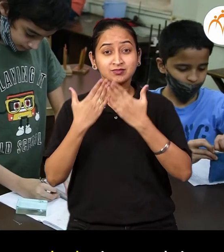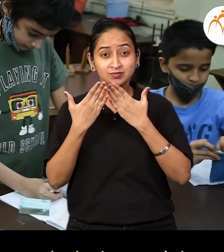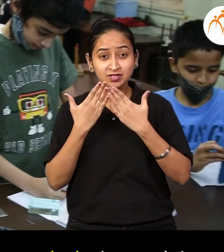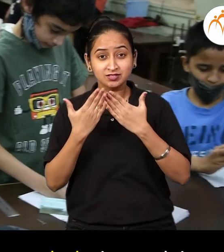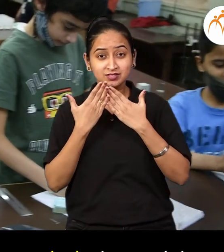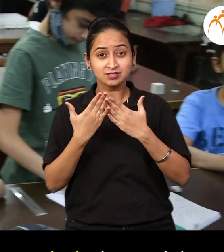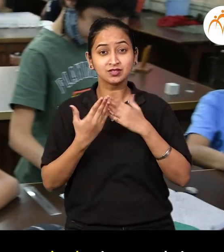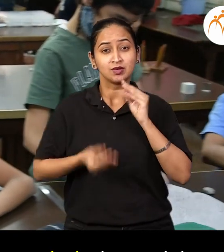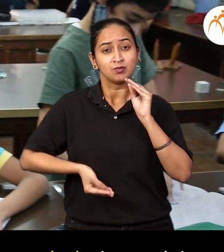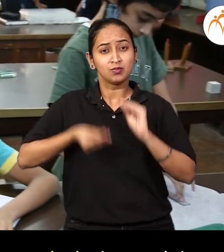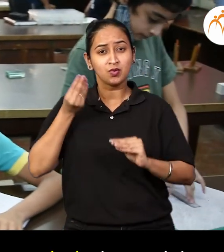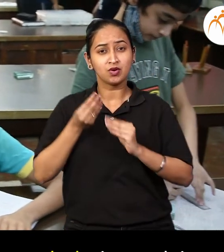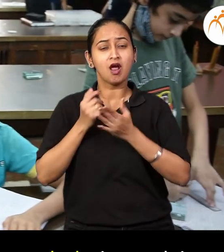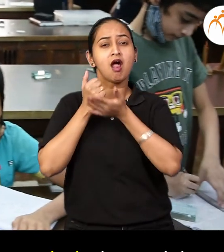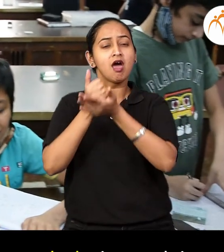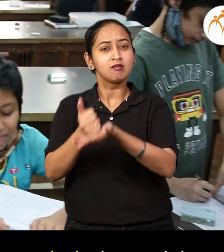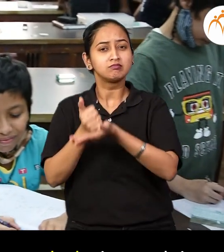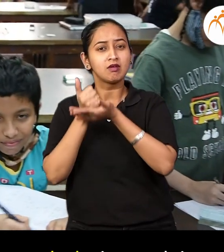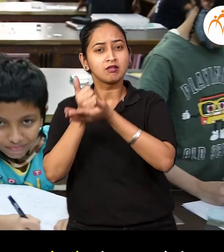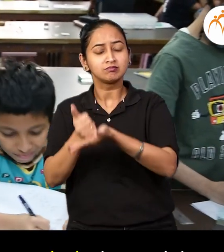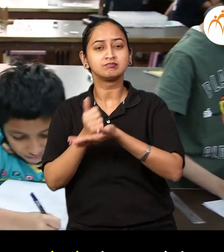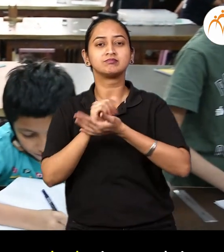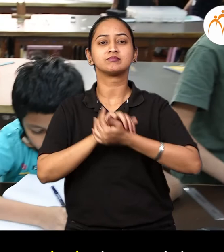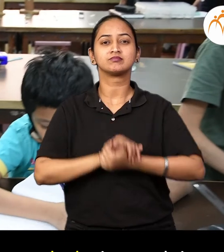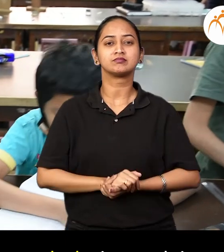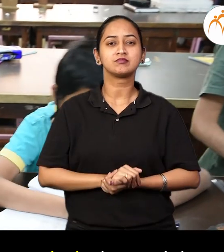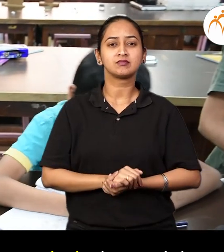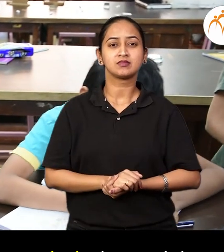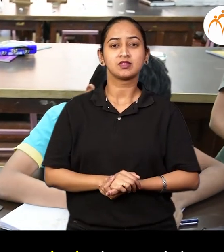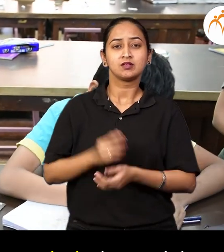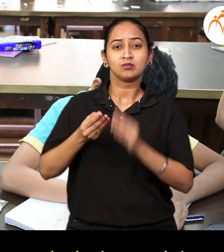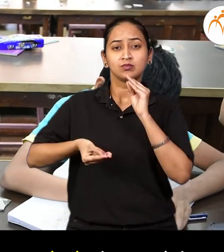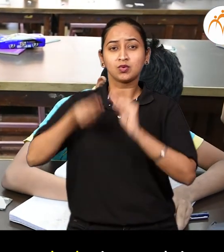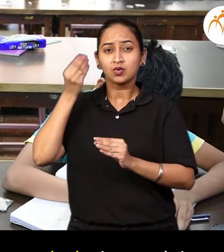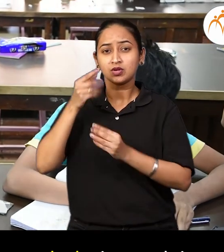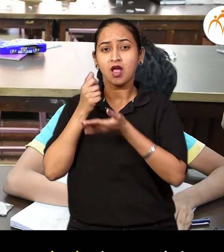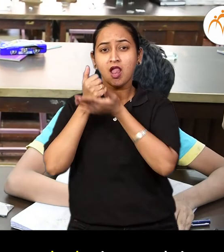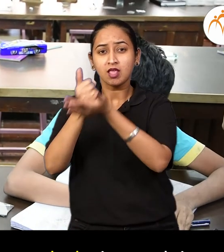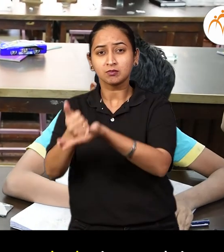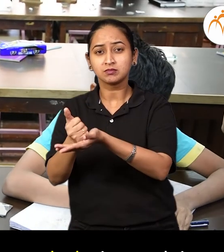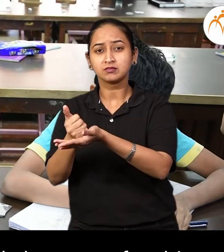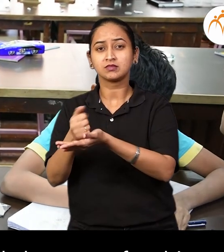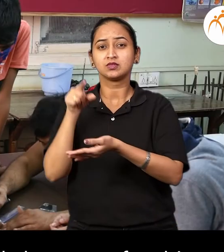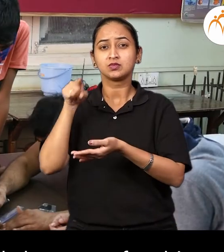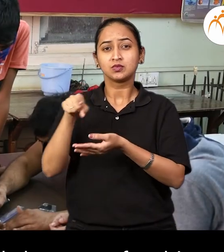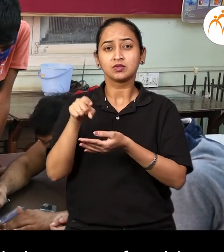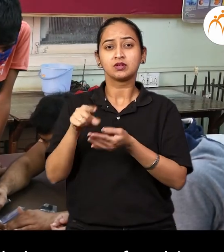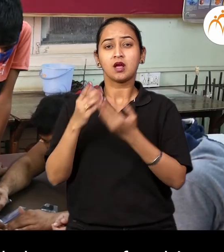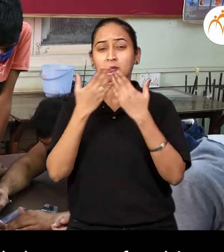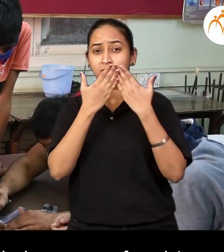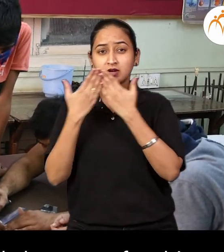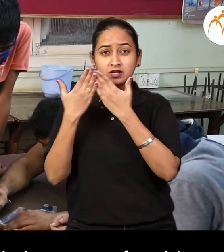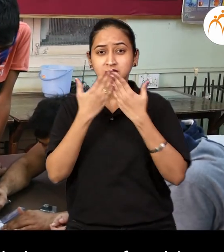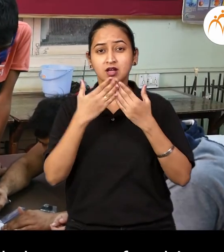Some children require extra help in studying. There is